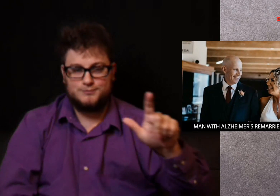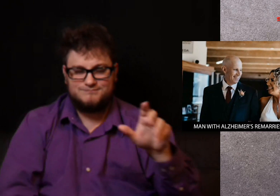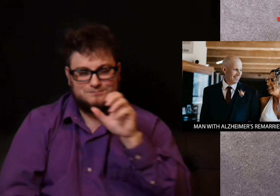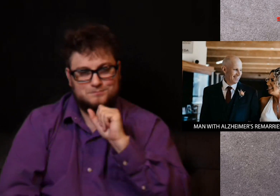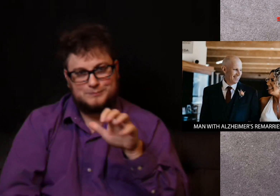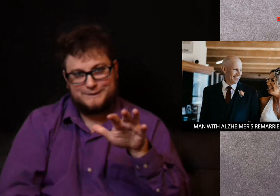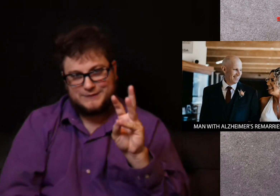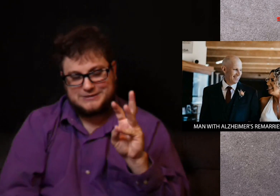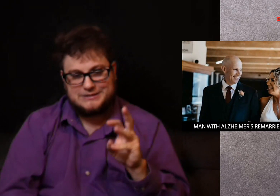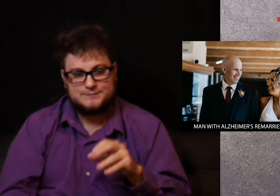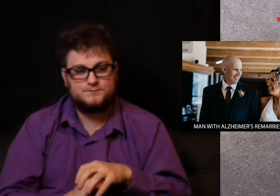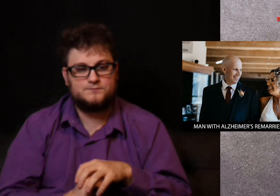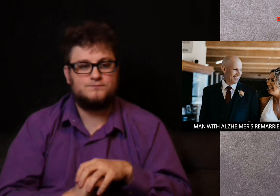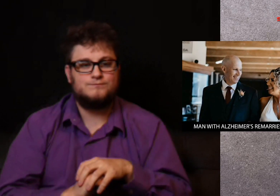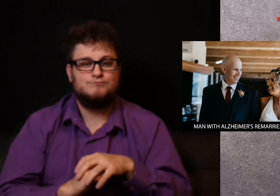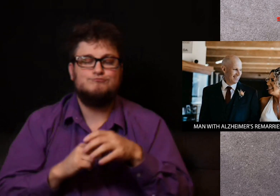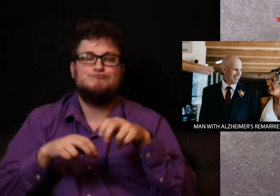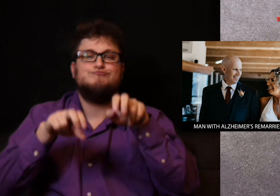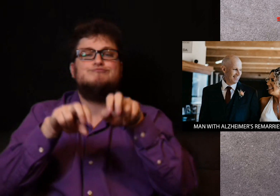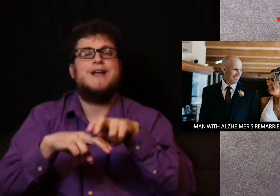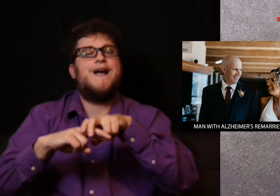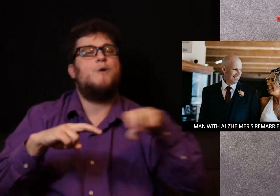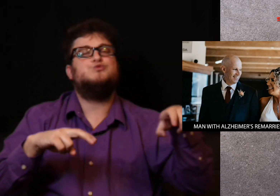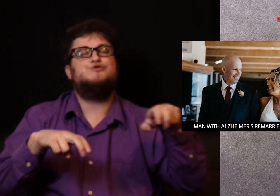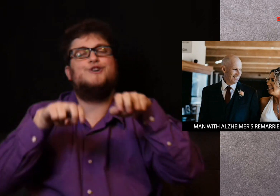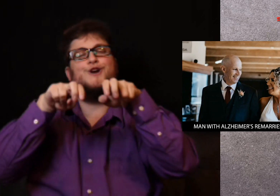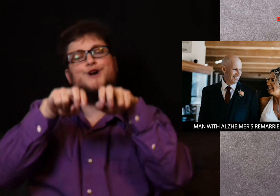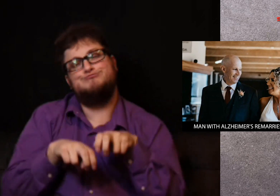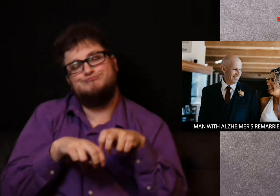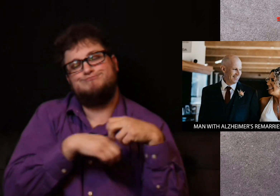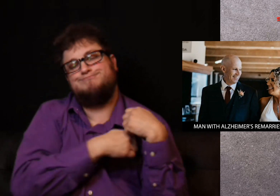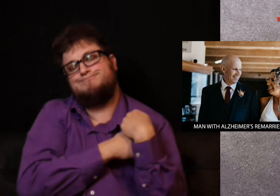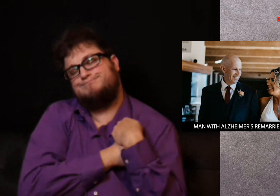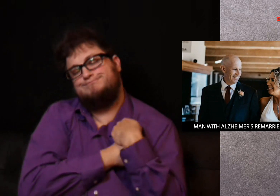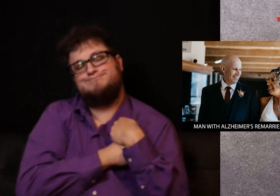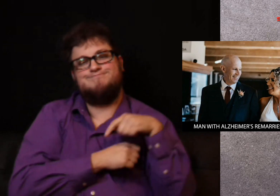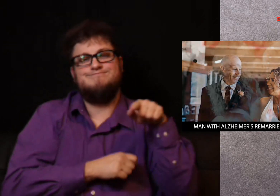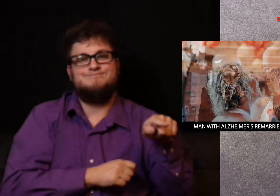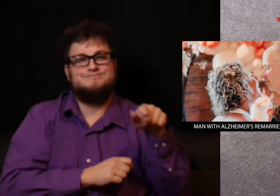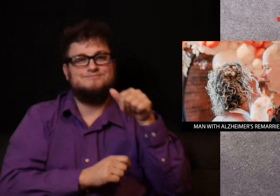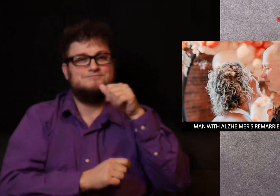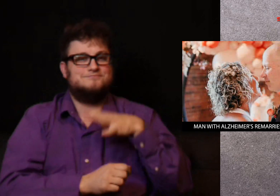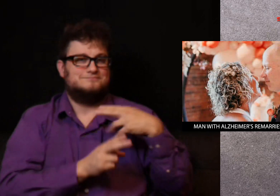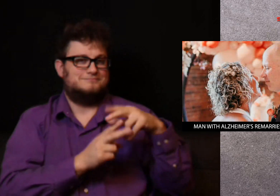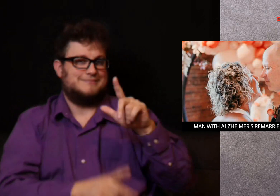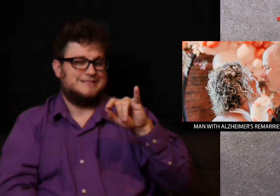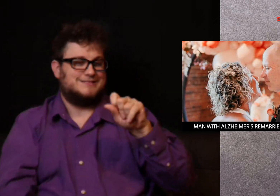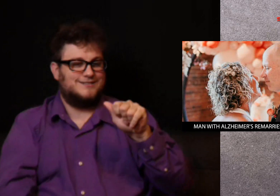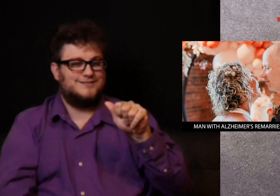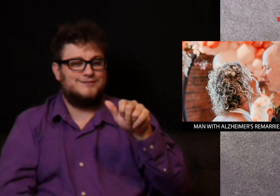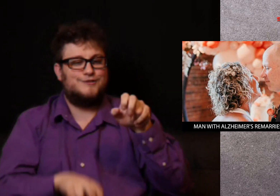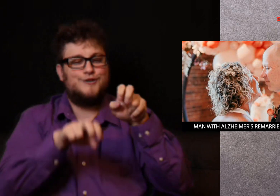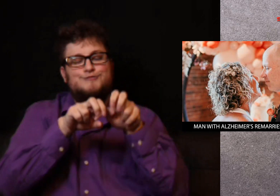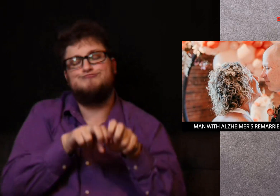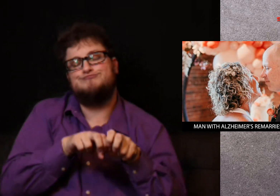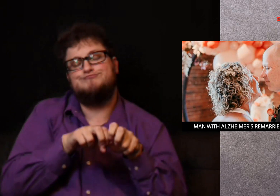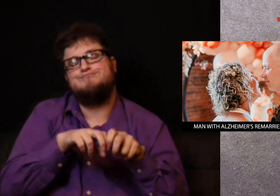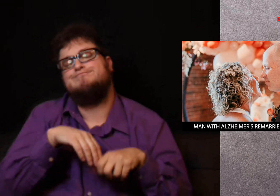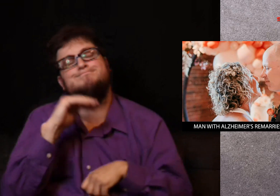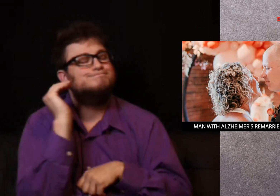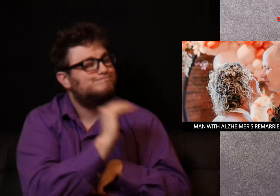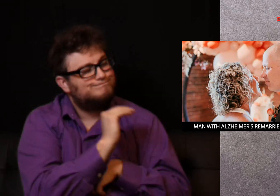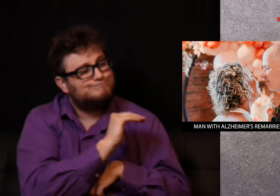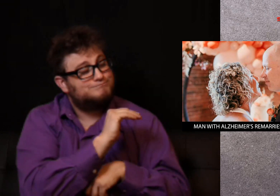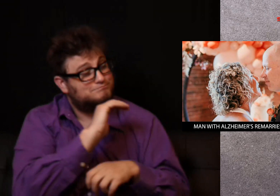On a December day, 56 year old Peter Marshall proposed to Lisa while